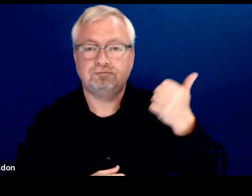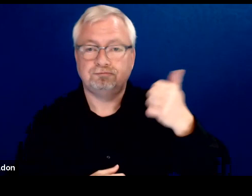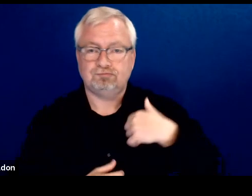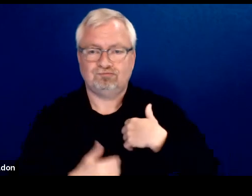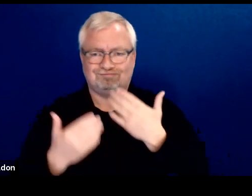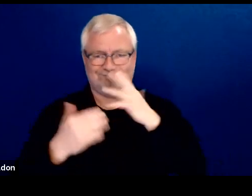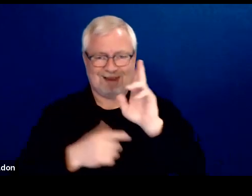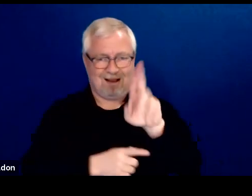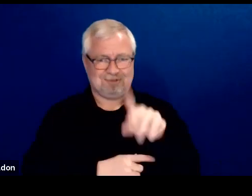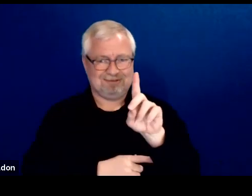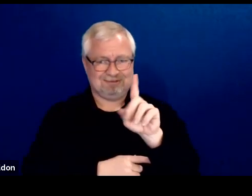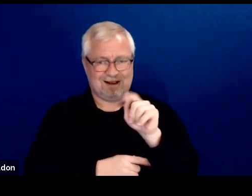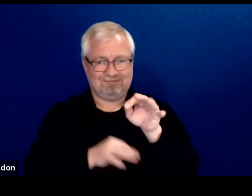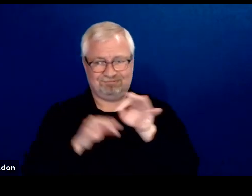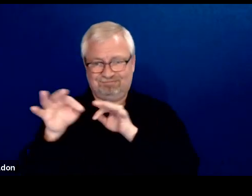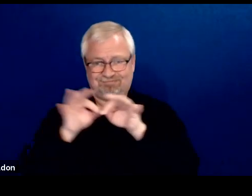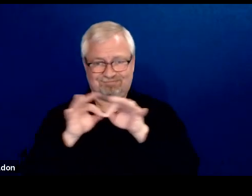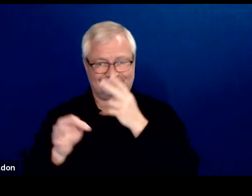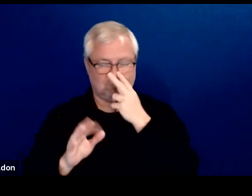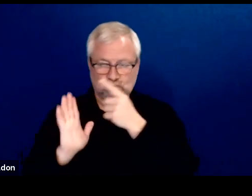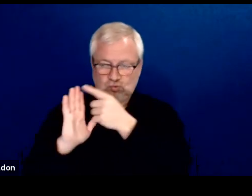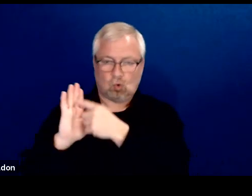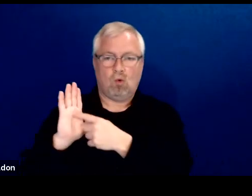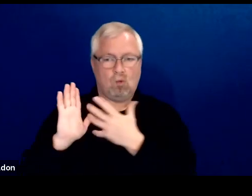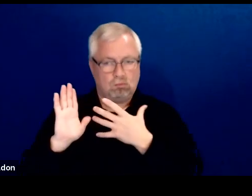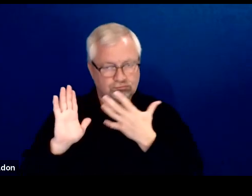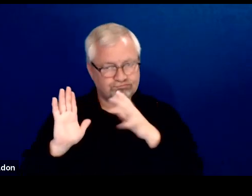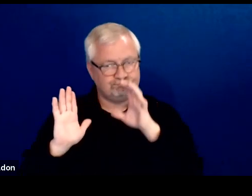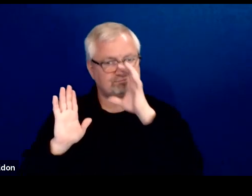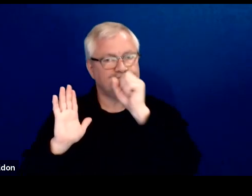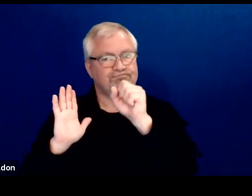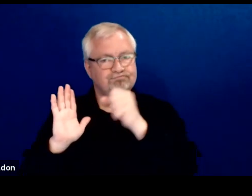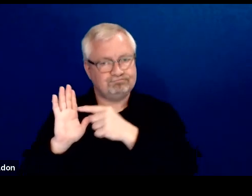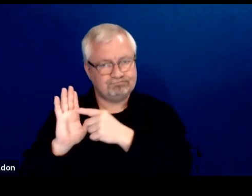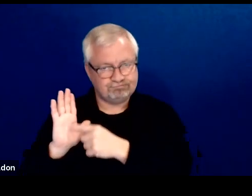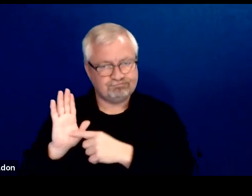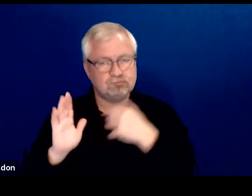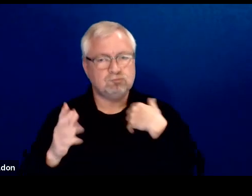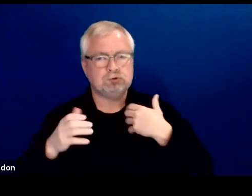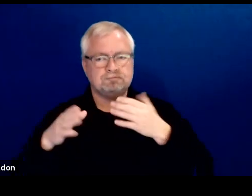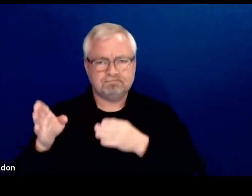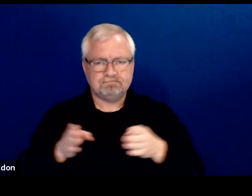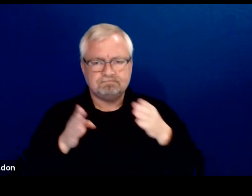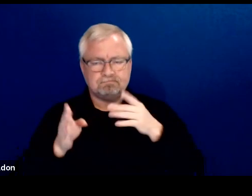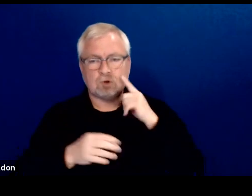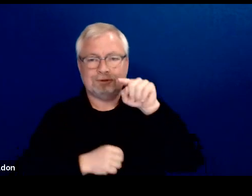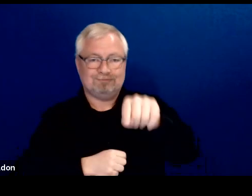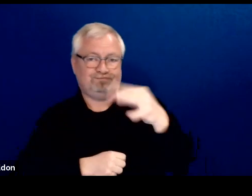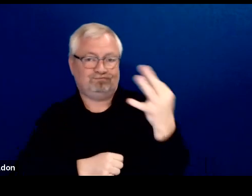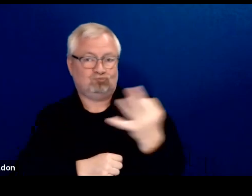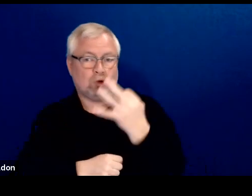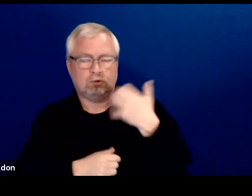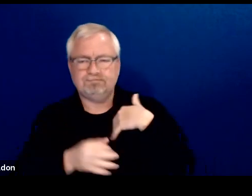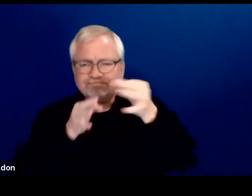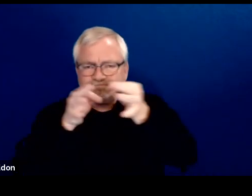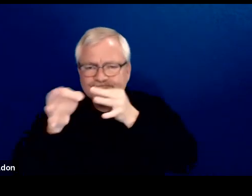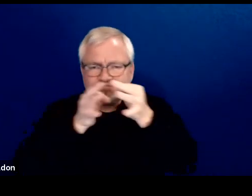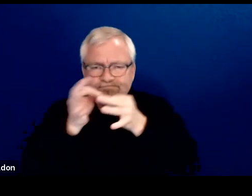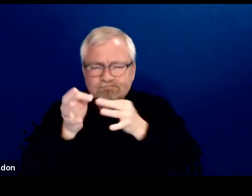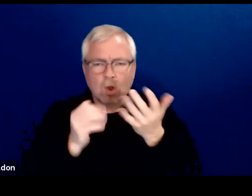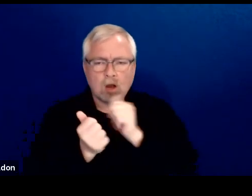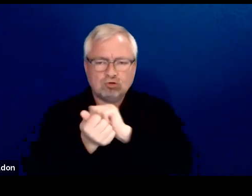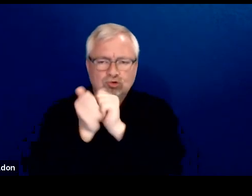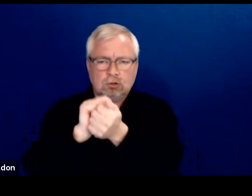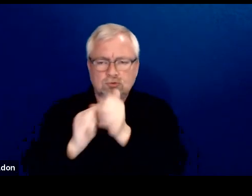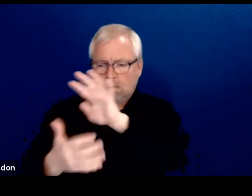that. And I think we're planning a briefing on Friday to get more into what's changed about the model, what some of the new data shows. So we can take a